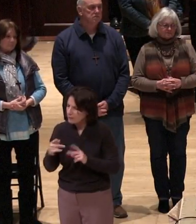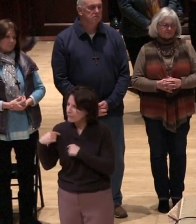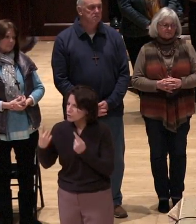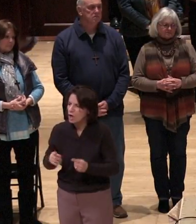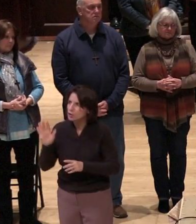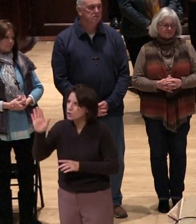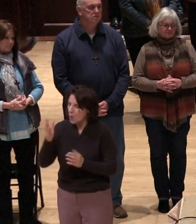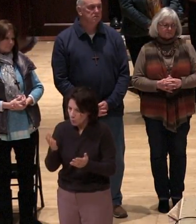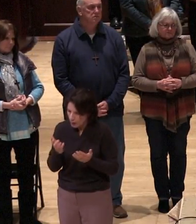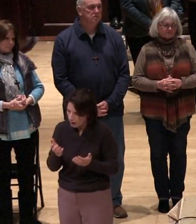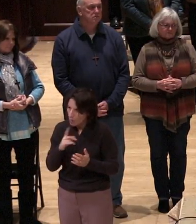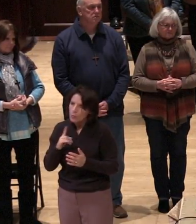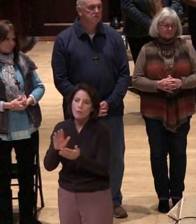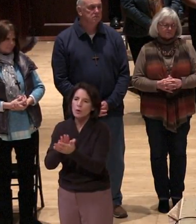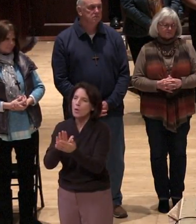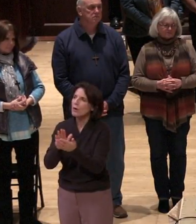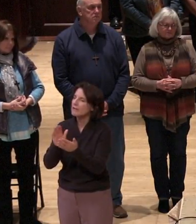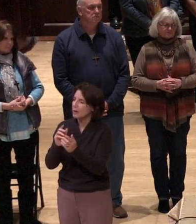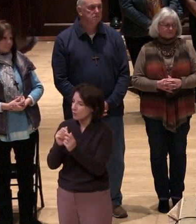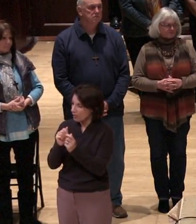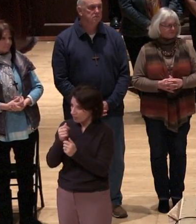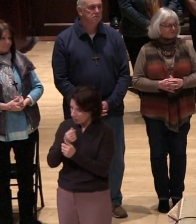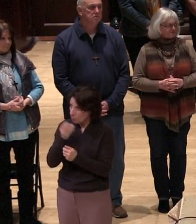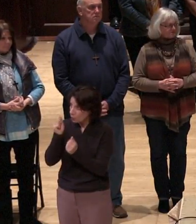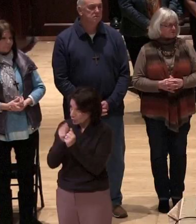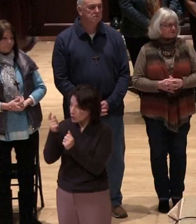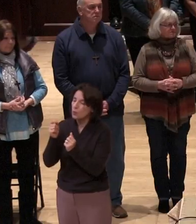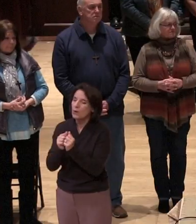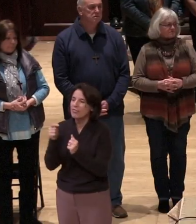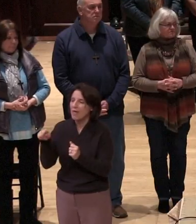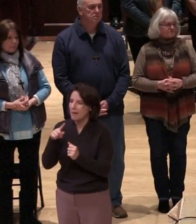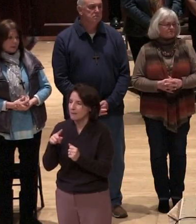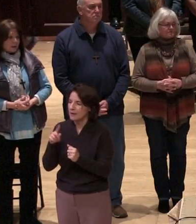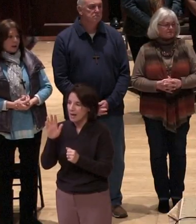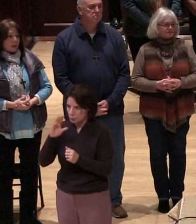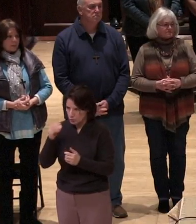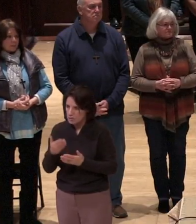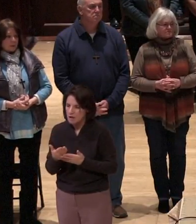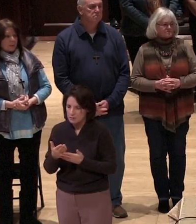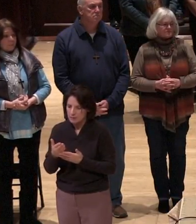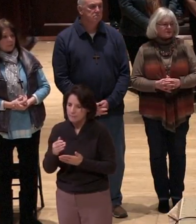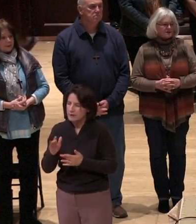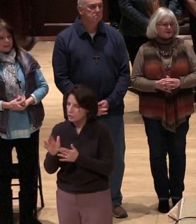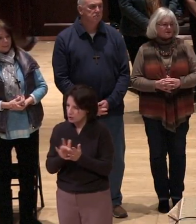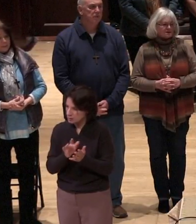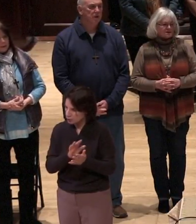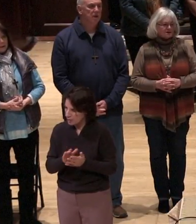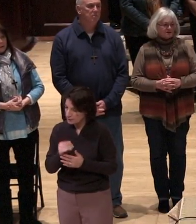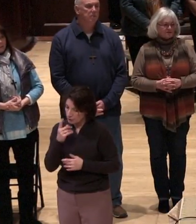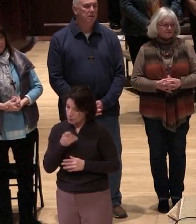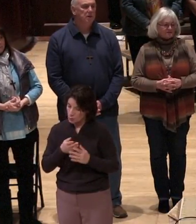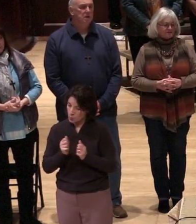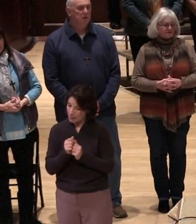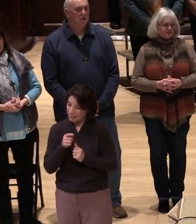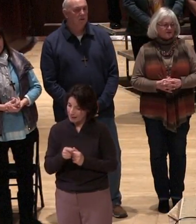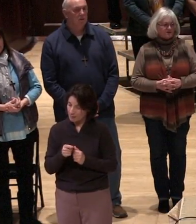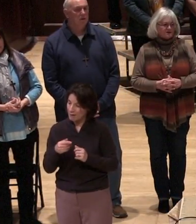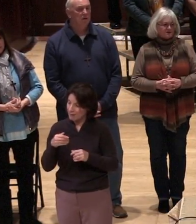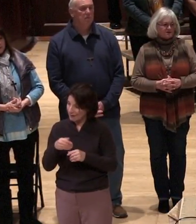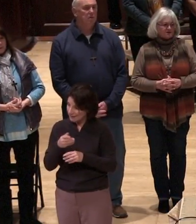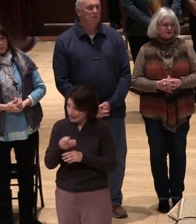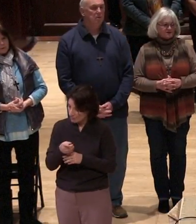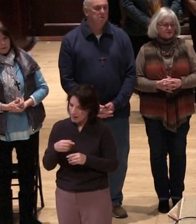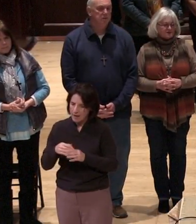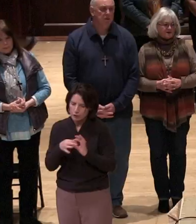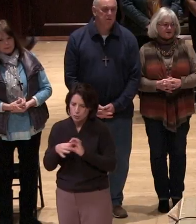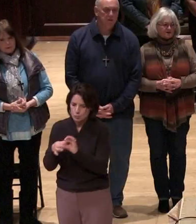them, and we will give you the glory through your Son, Jesus Christ. For it is through him, with him, in him, in the unity